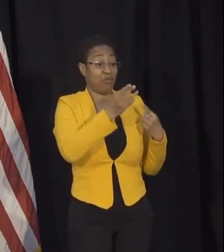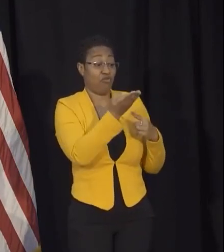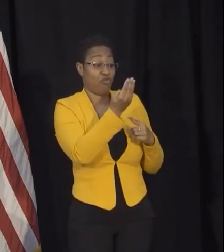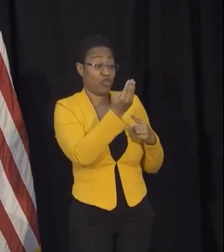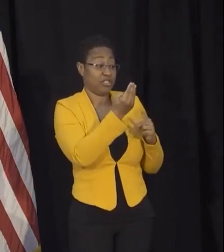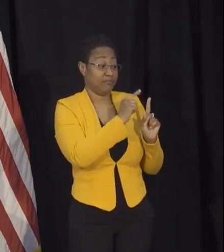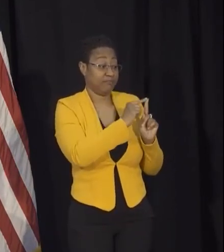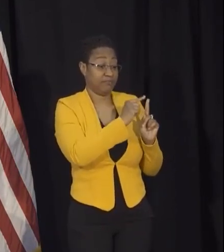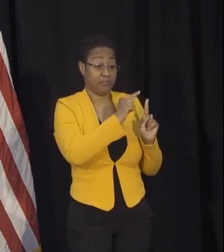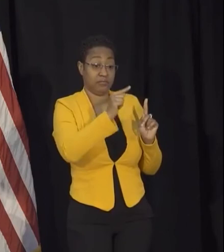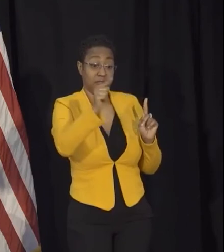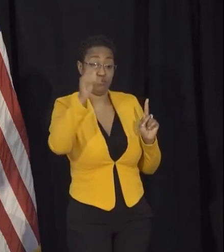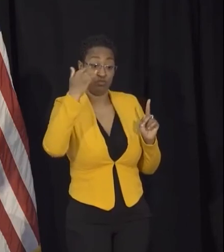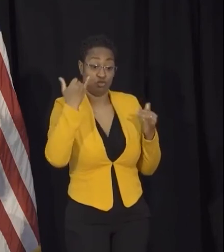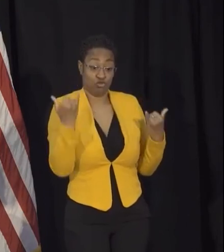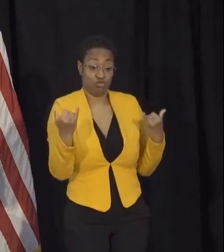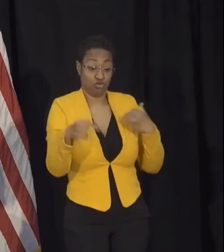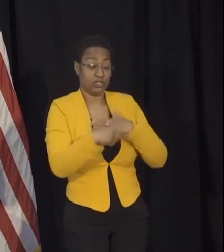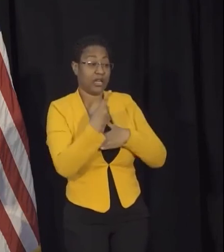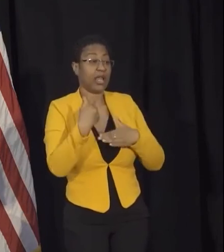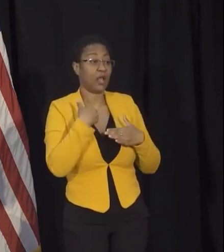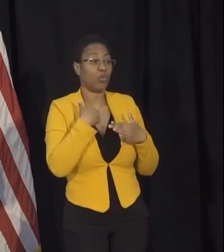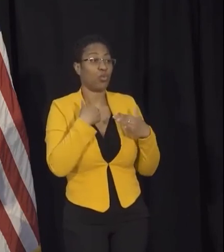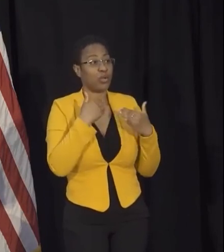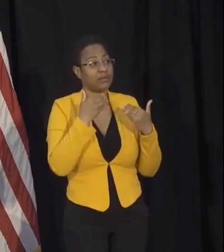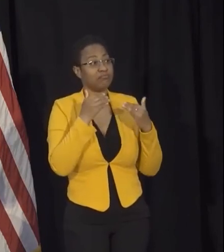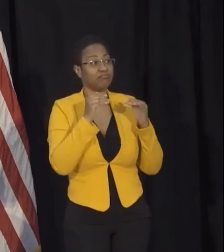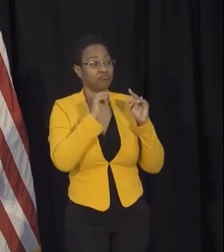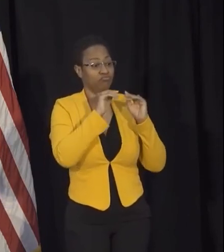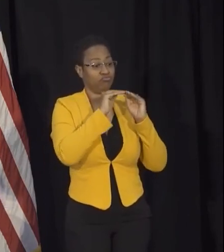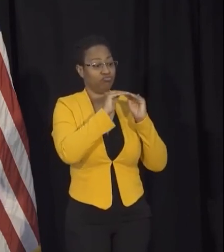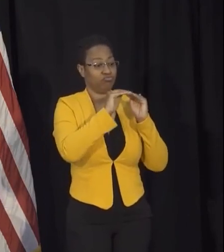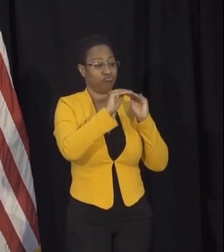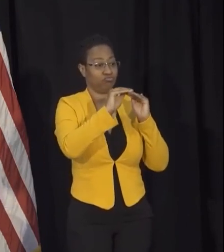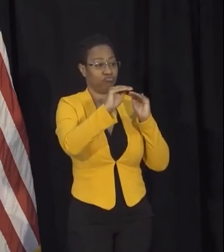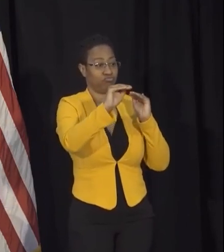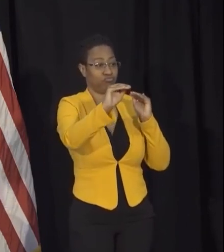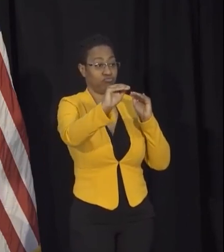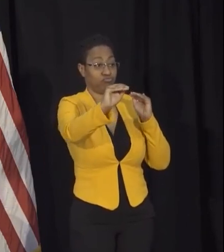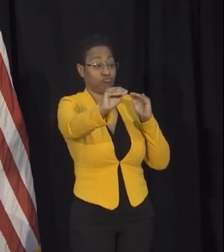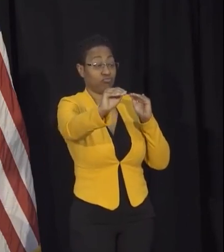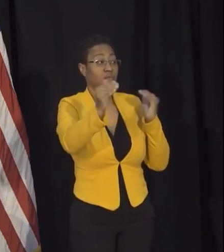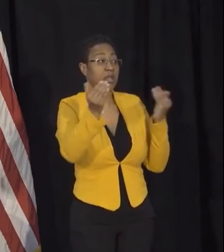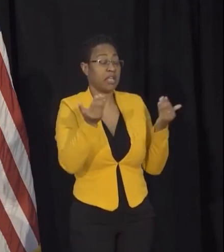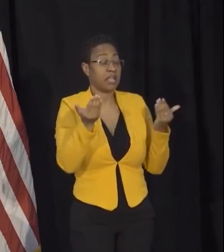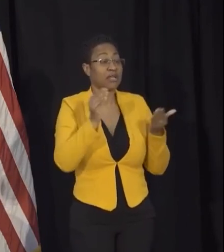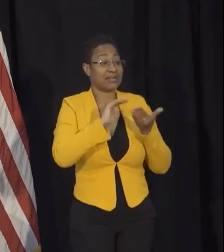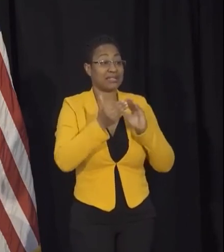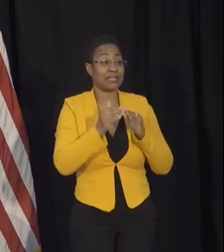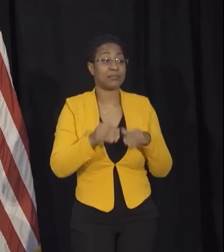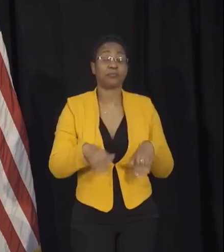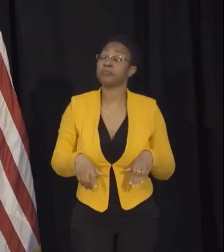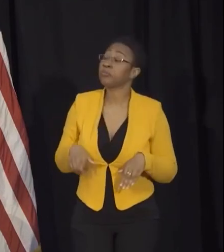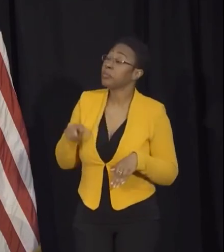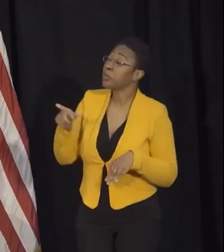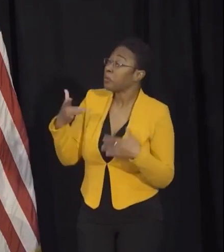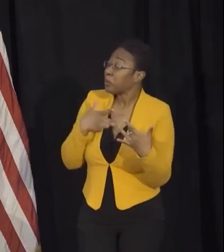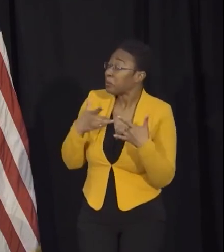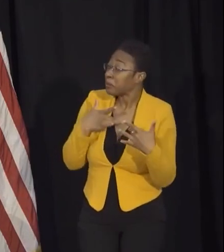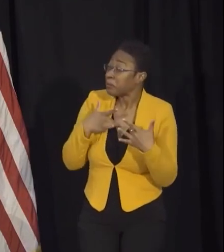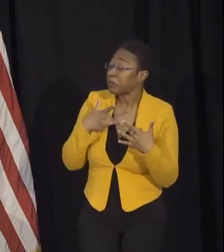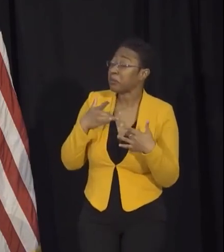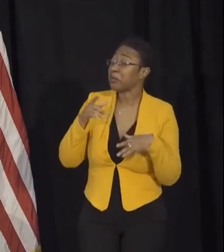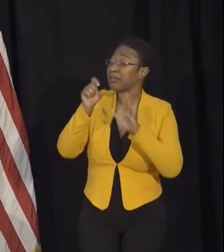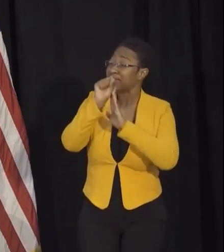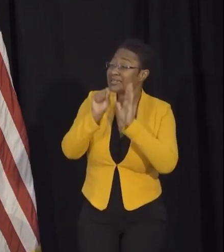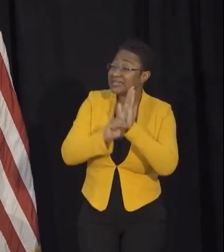14th, we've been trending in the right direction here in the city. Are you concerned that the state